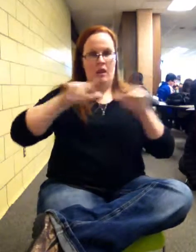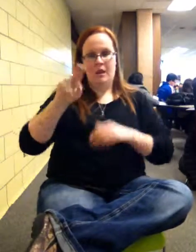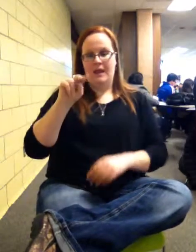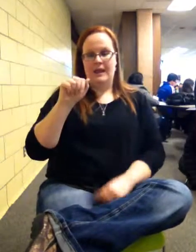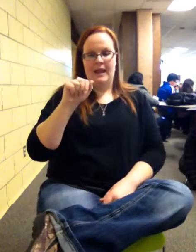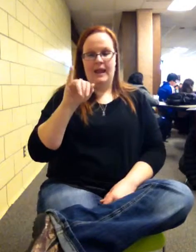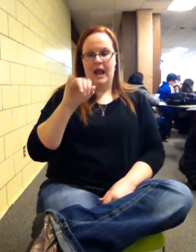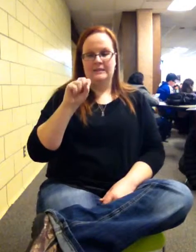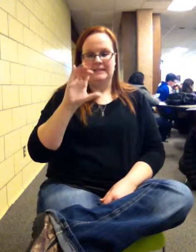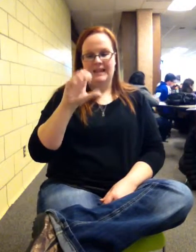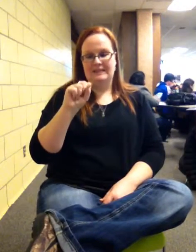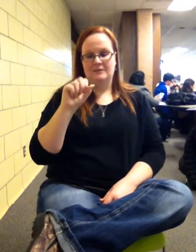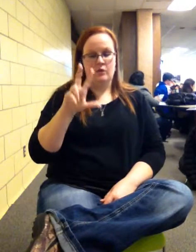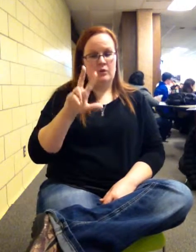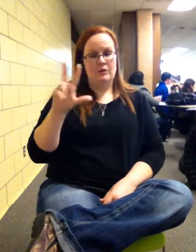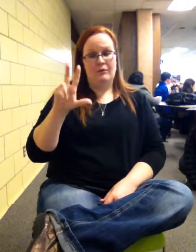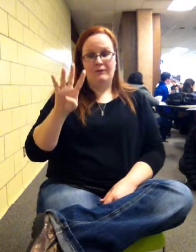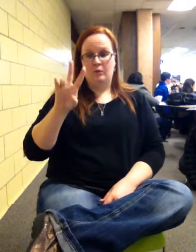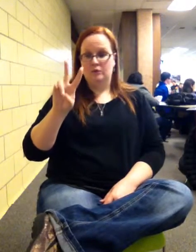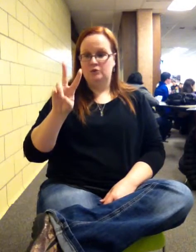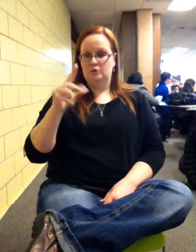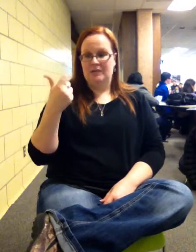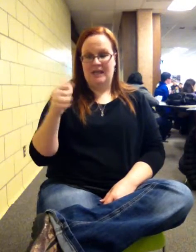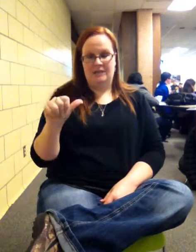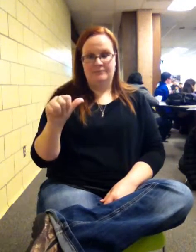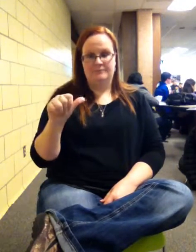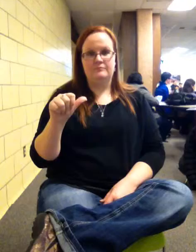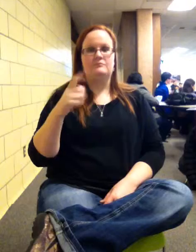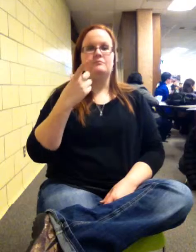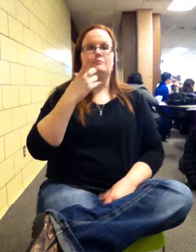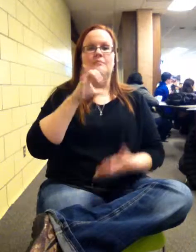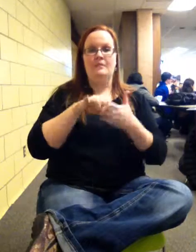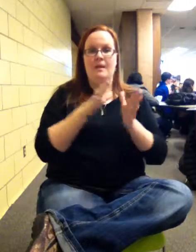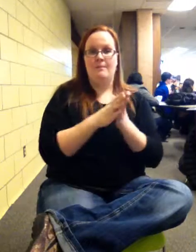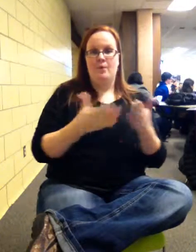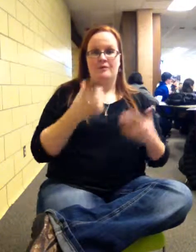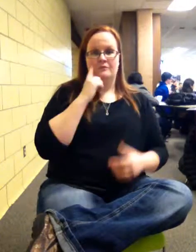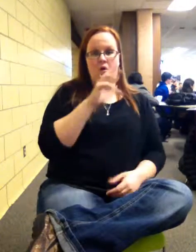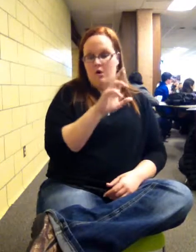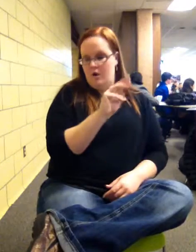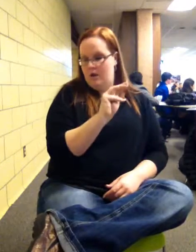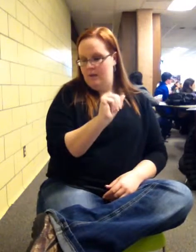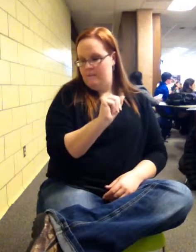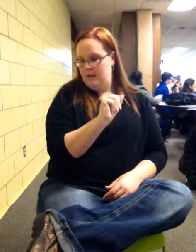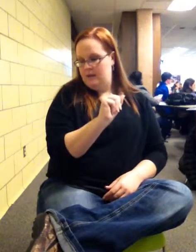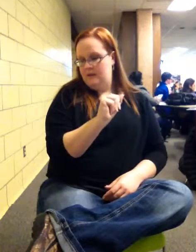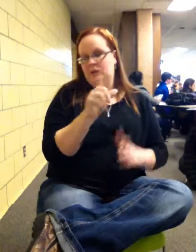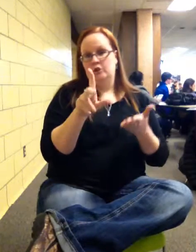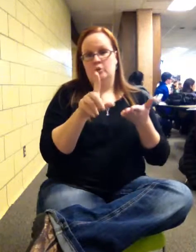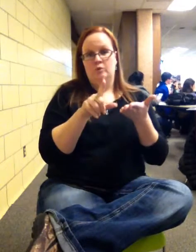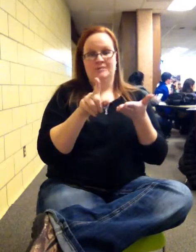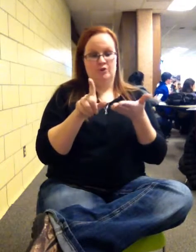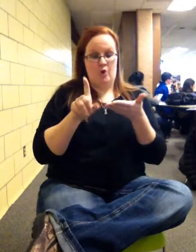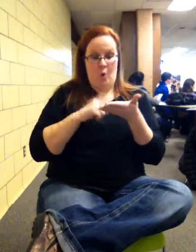NAICS 334210. So in that book for RMA, when you start thumbing through it, it's